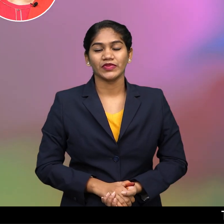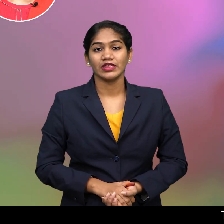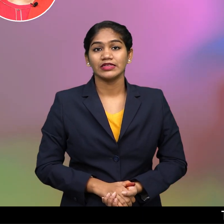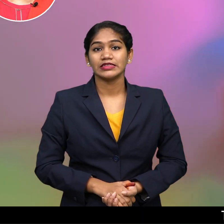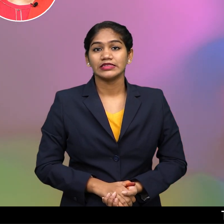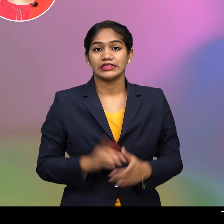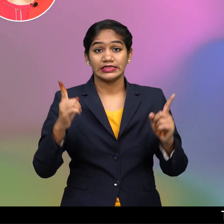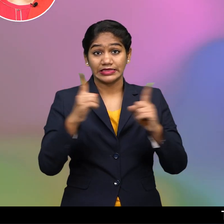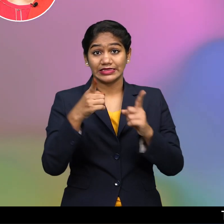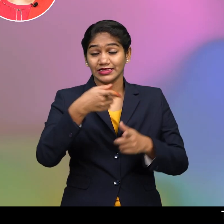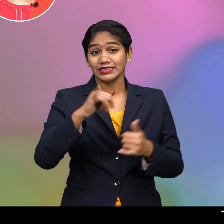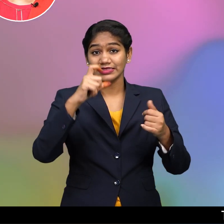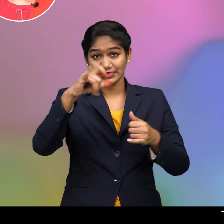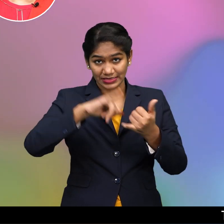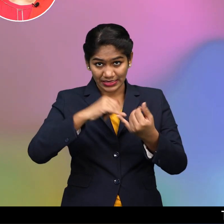The CSF